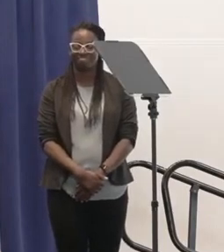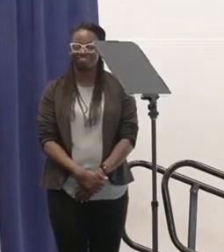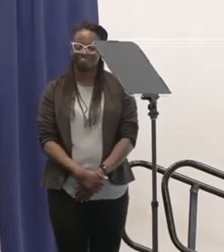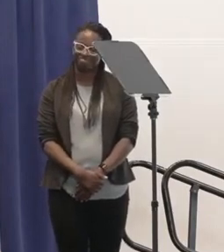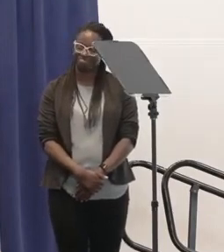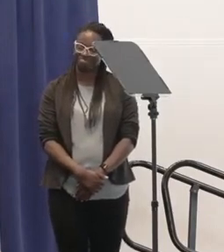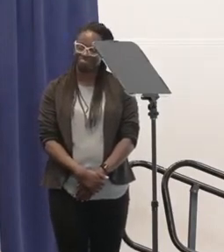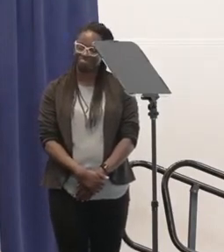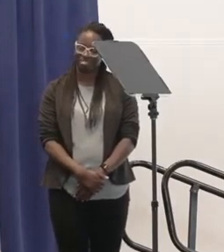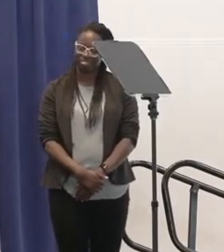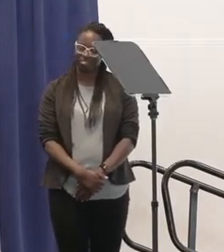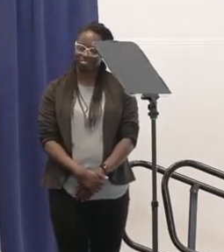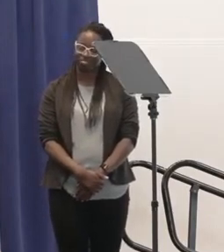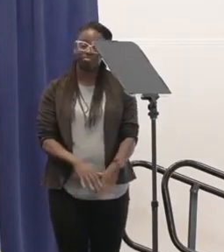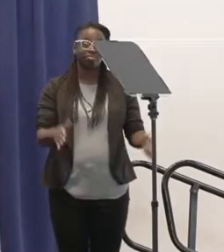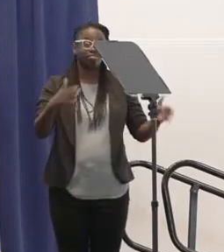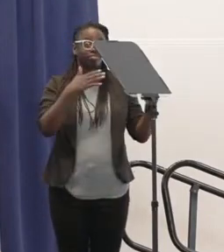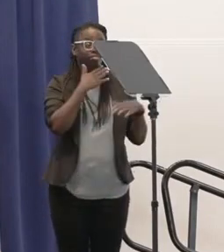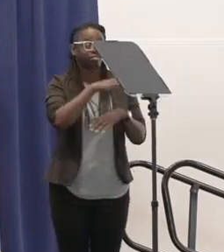Good afternoon, everyone.